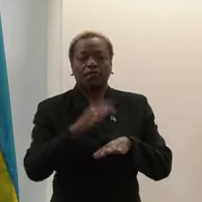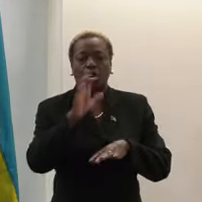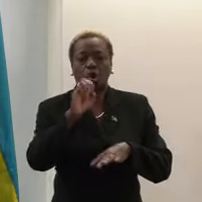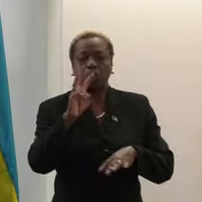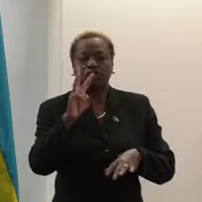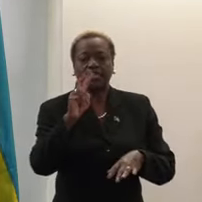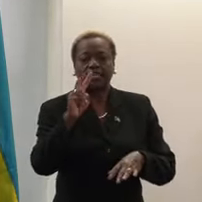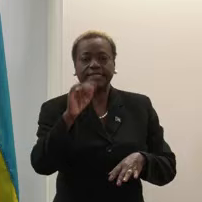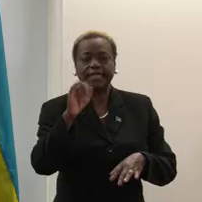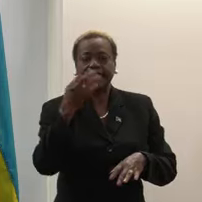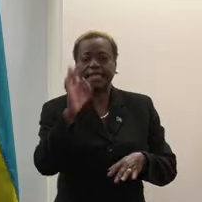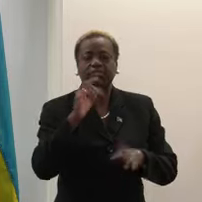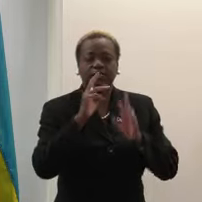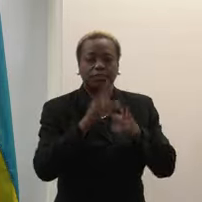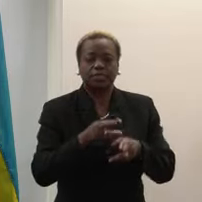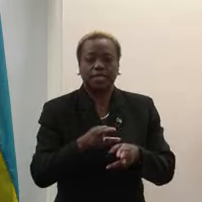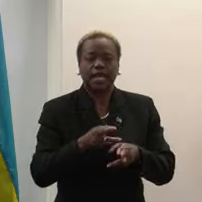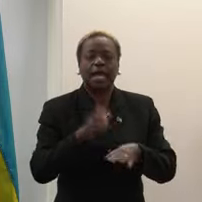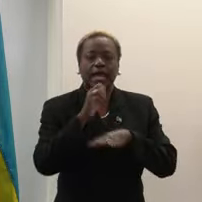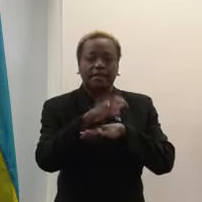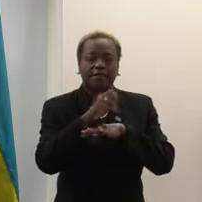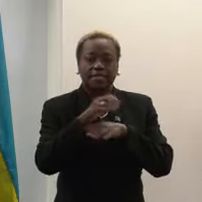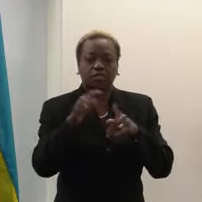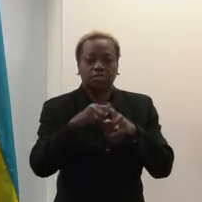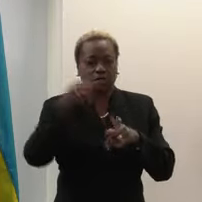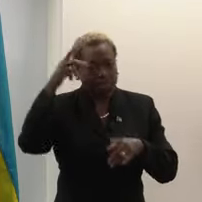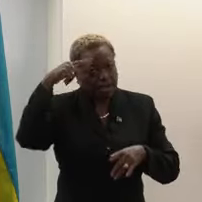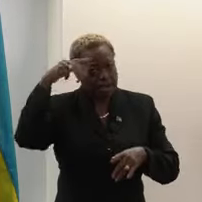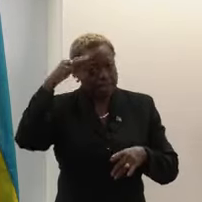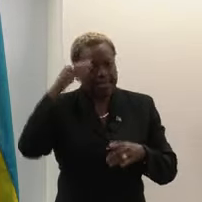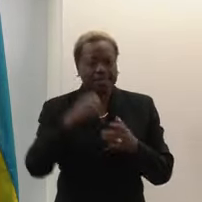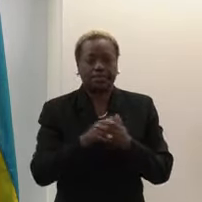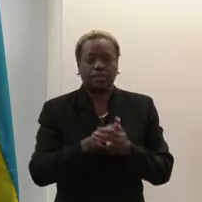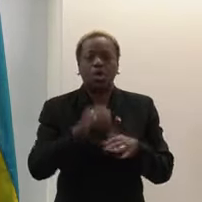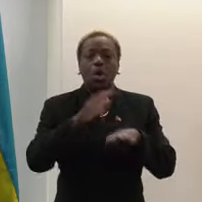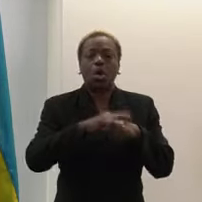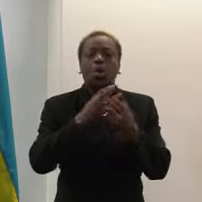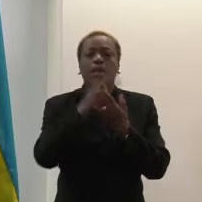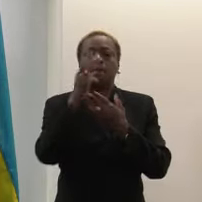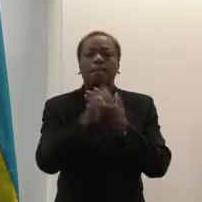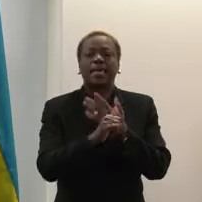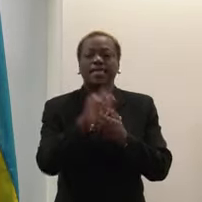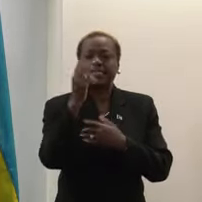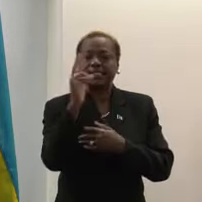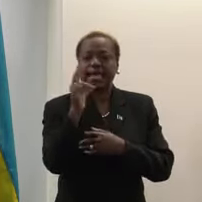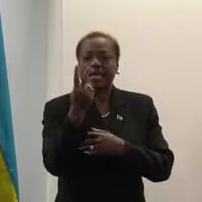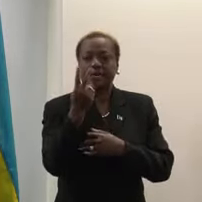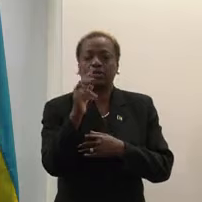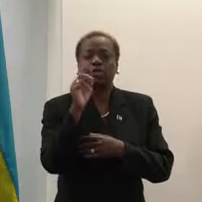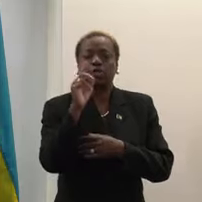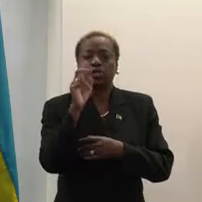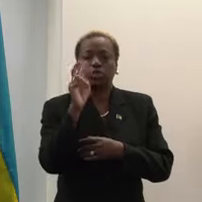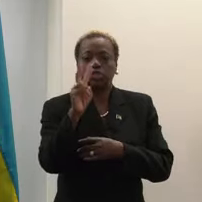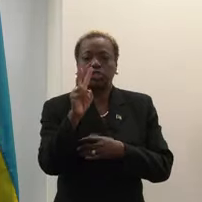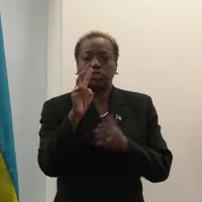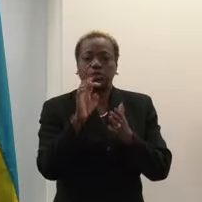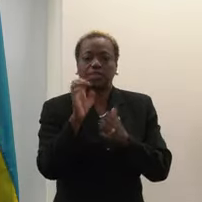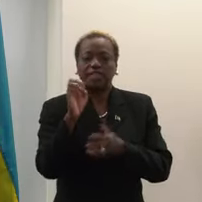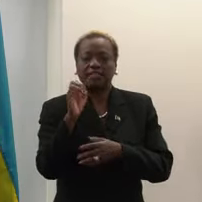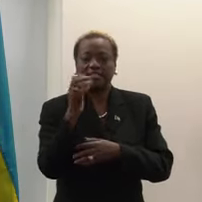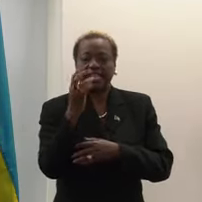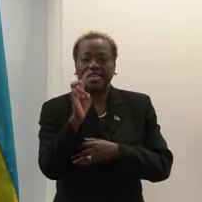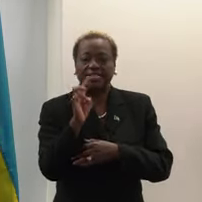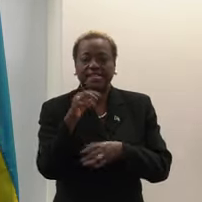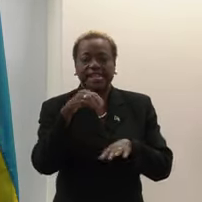special advisor to the Prime Minister. On May 2, 2018, at